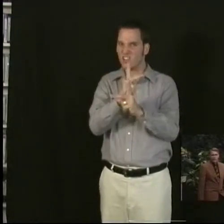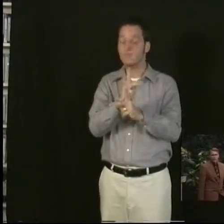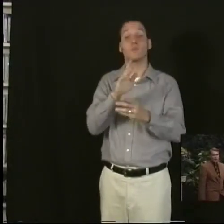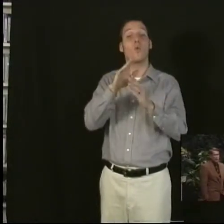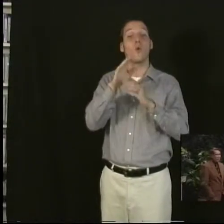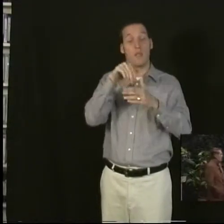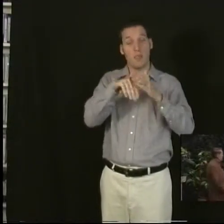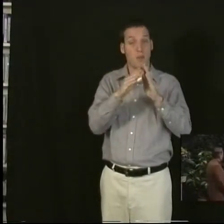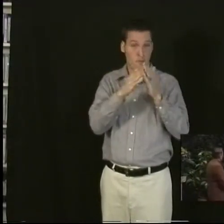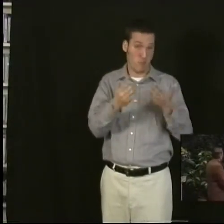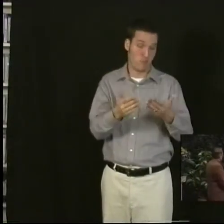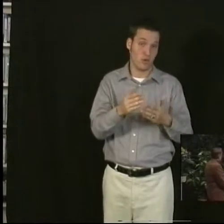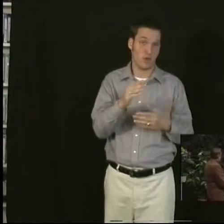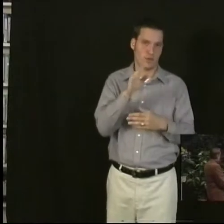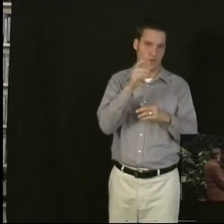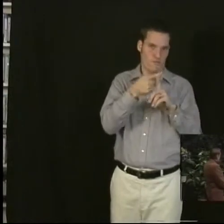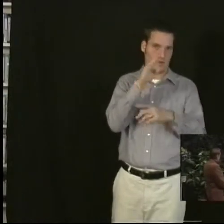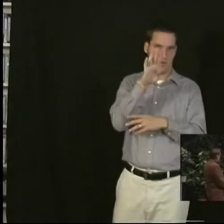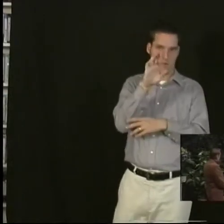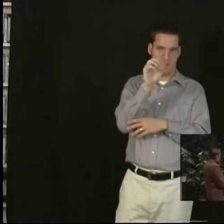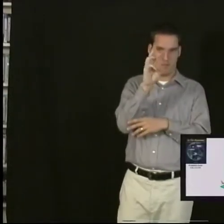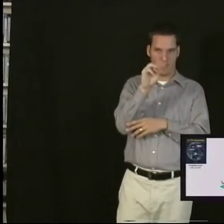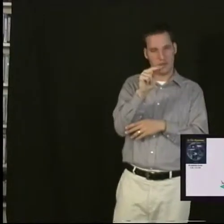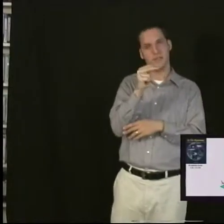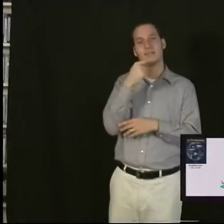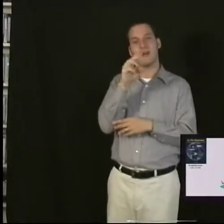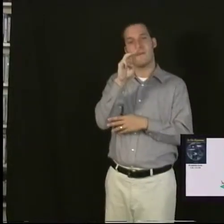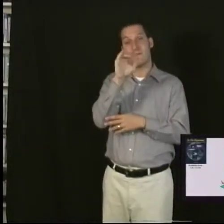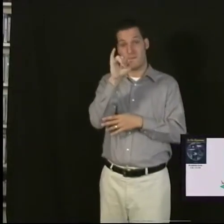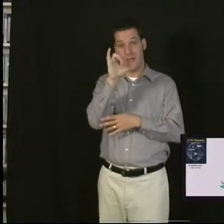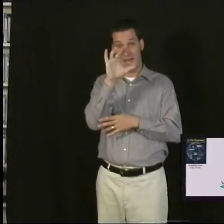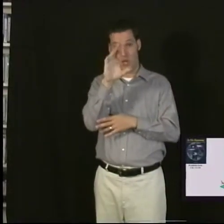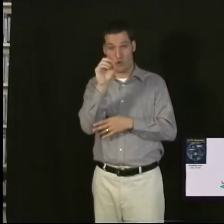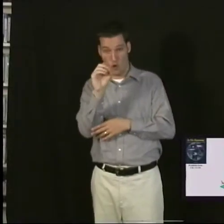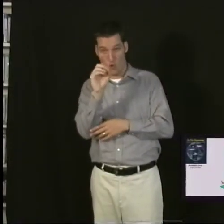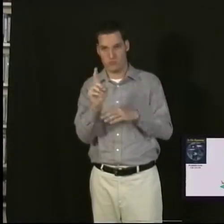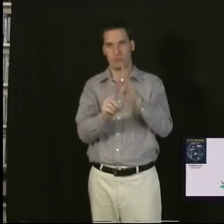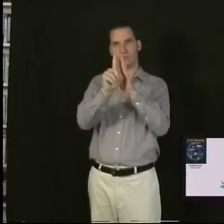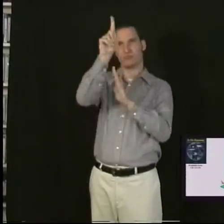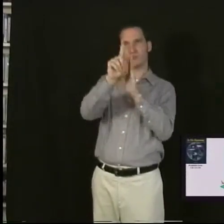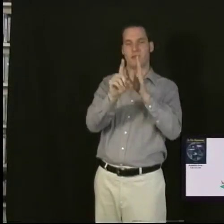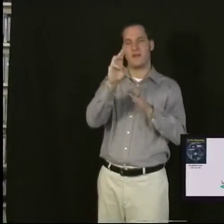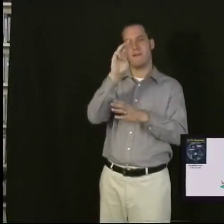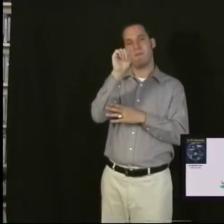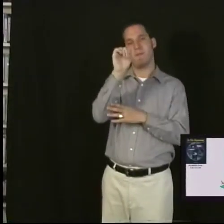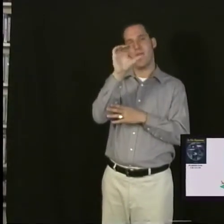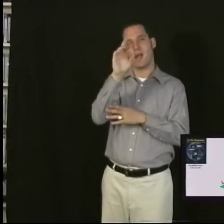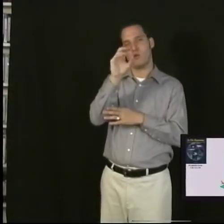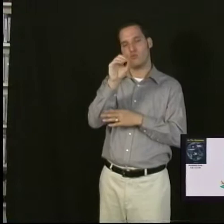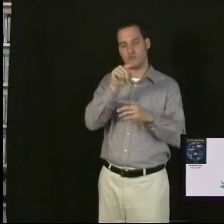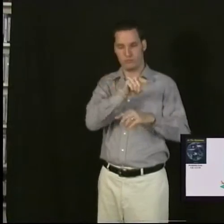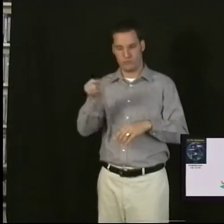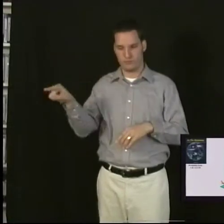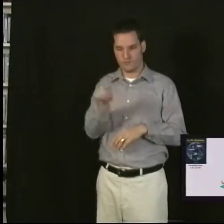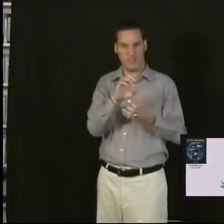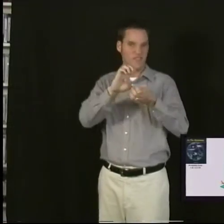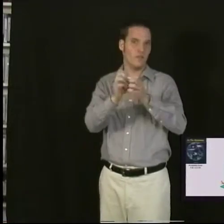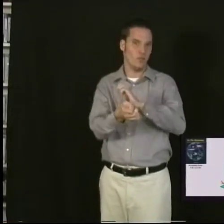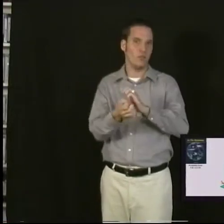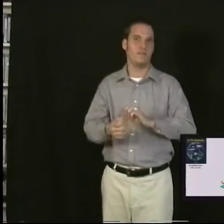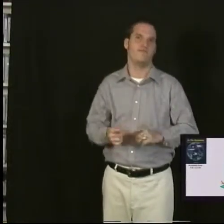the Beginning, an excellent book, by the way, he says microevolution is horizontal. Macro would be vertical, changing to a different kind. Another way to illustrate